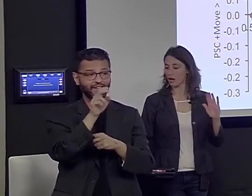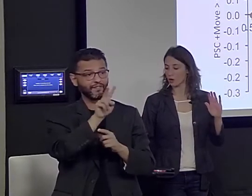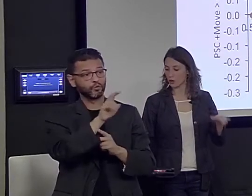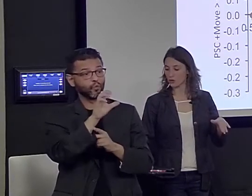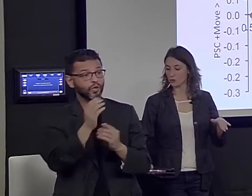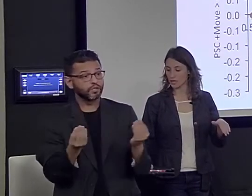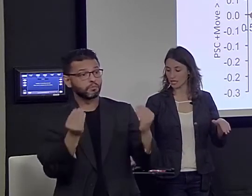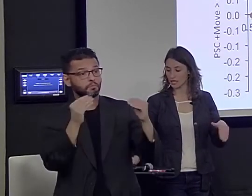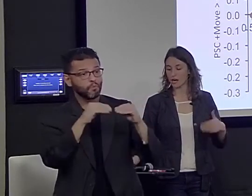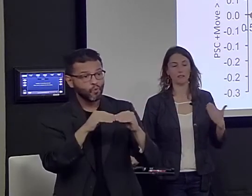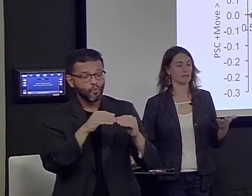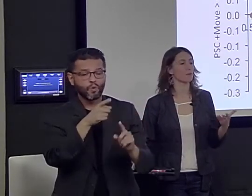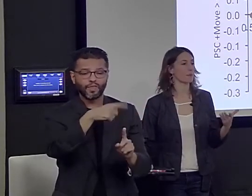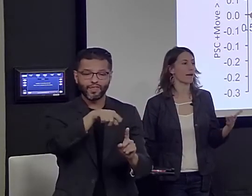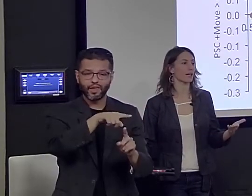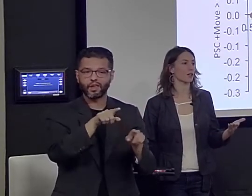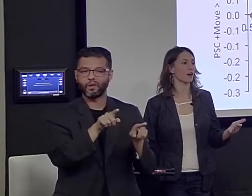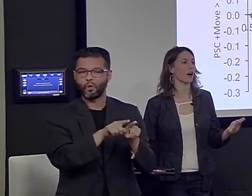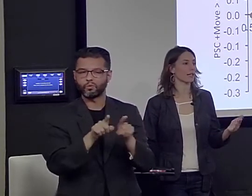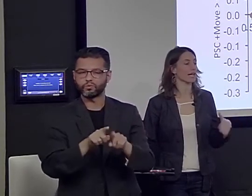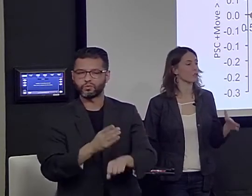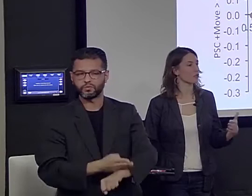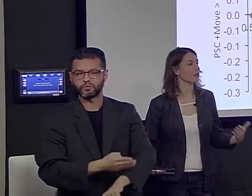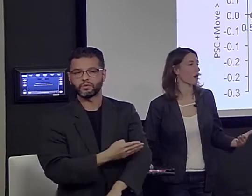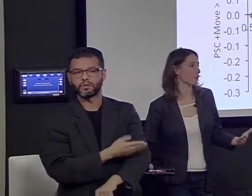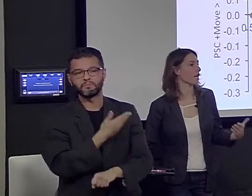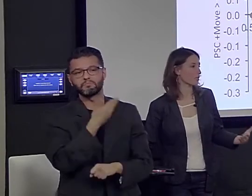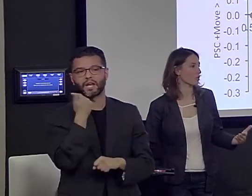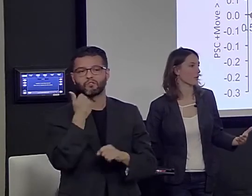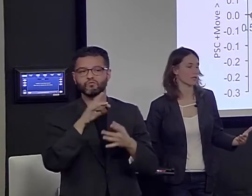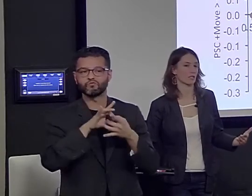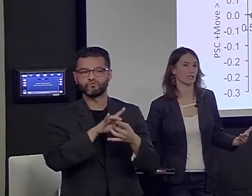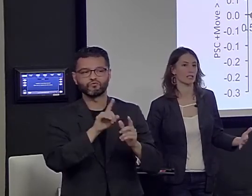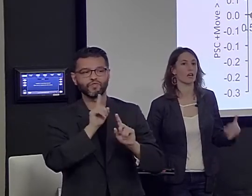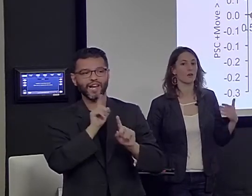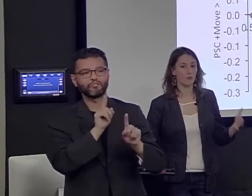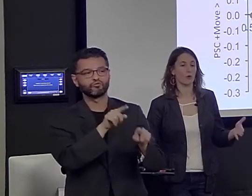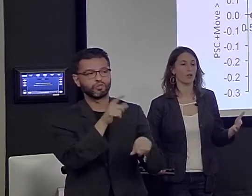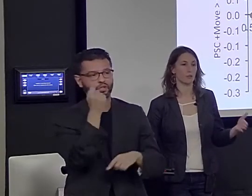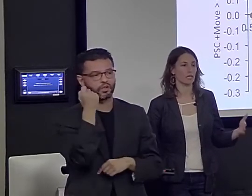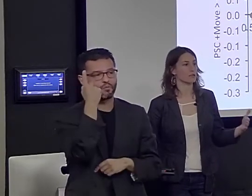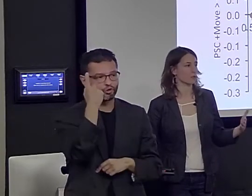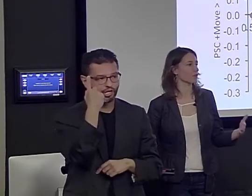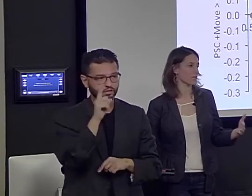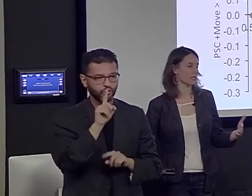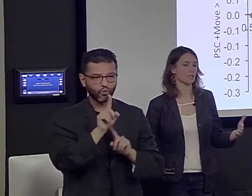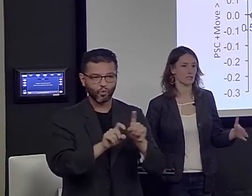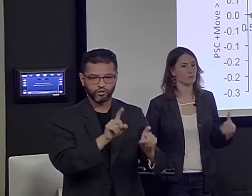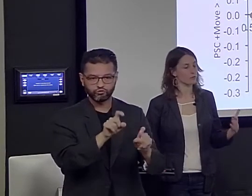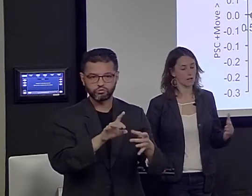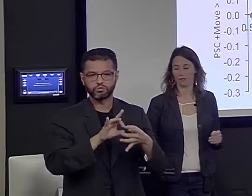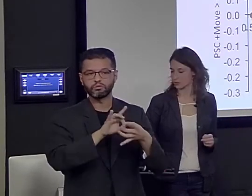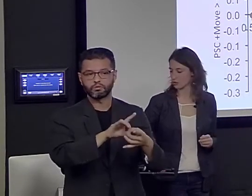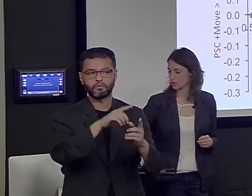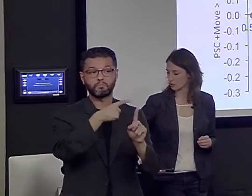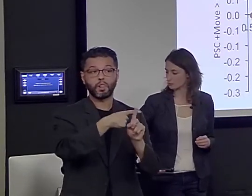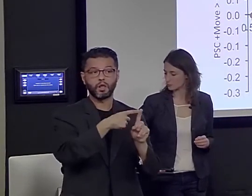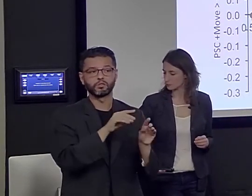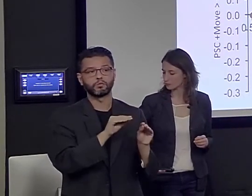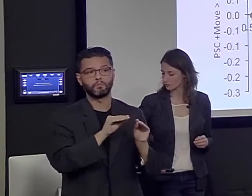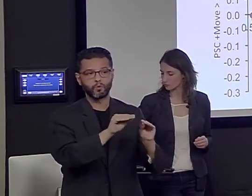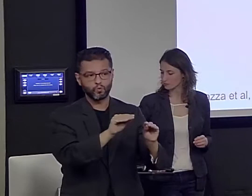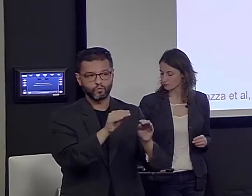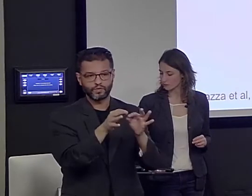subjects also did a little bit better on answering the comprehension questions for the plus move sentences, which was kind of interesting.